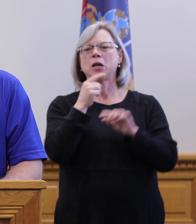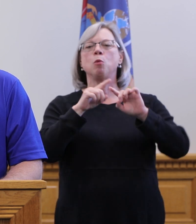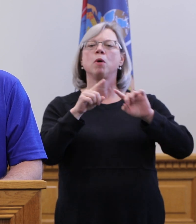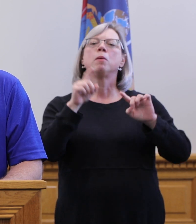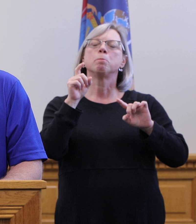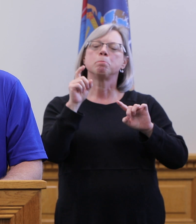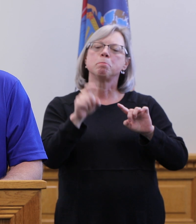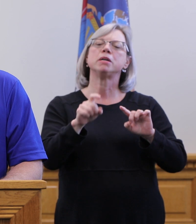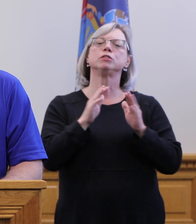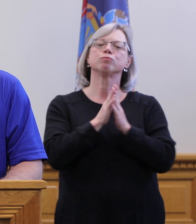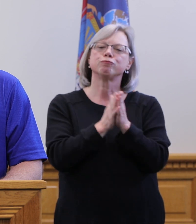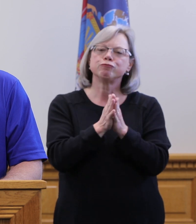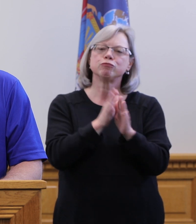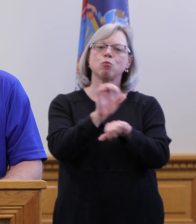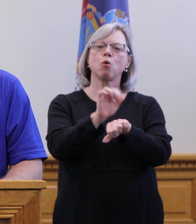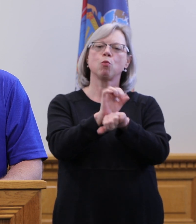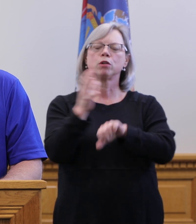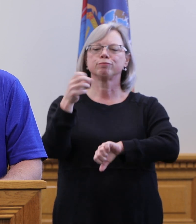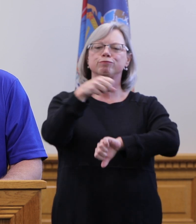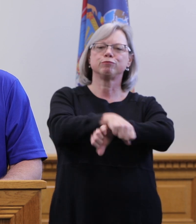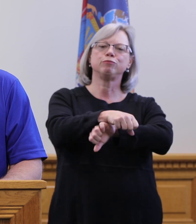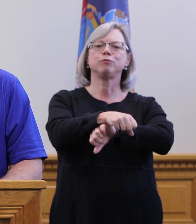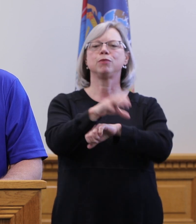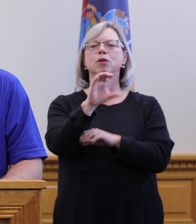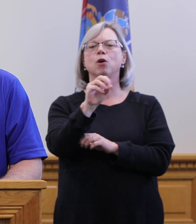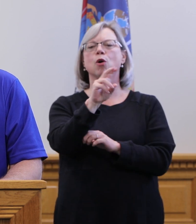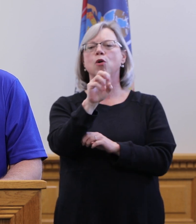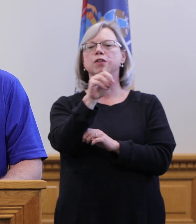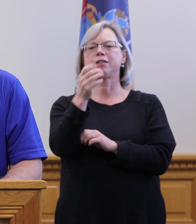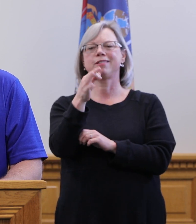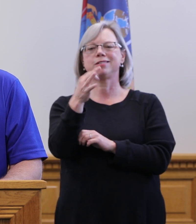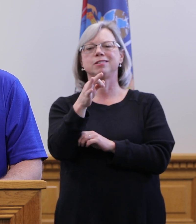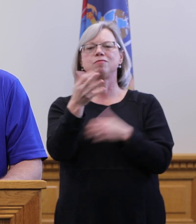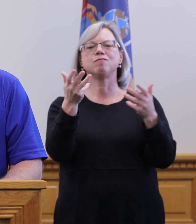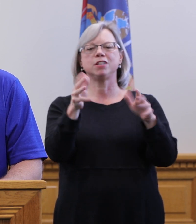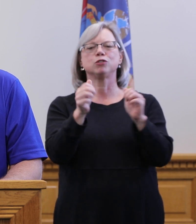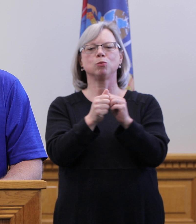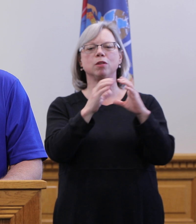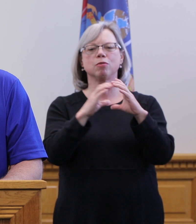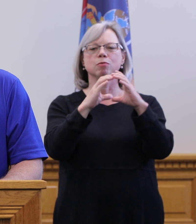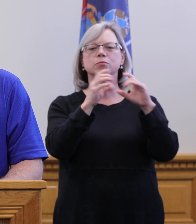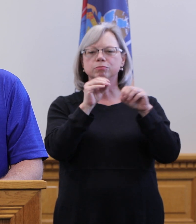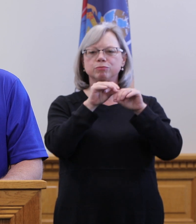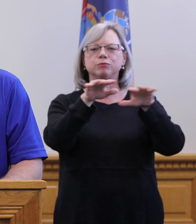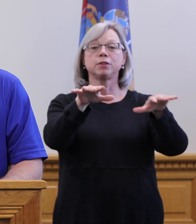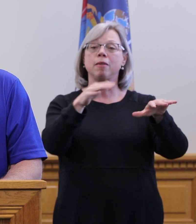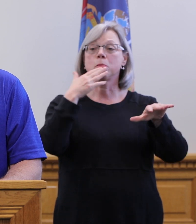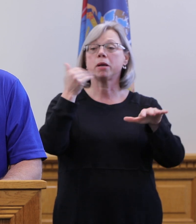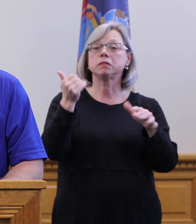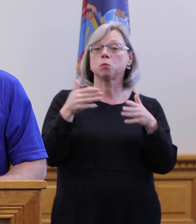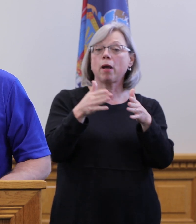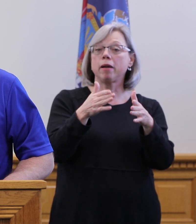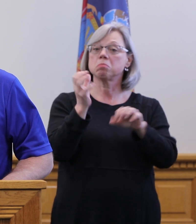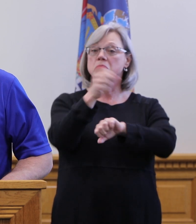of overcoming COVID-19 and ending this pandemic. The best way to do this is through vaccinations. The more